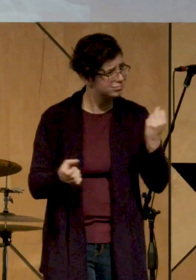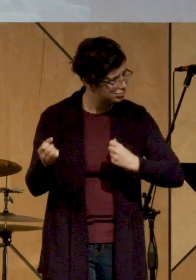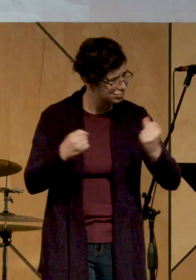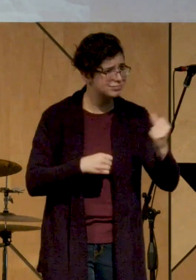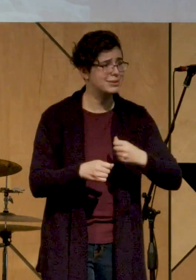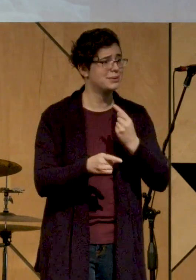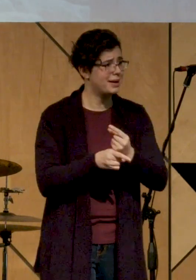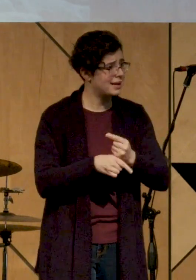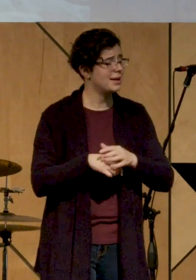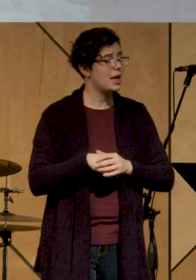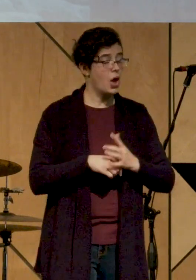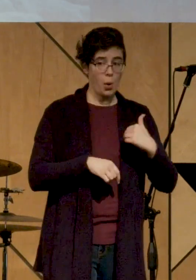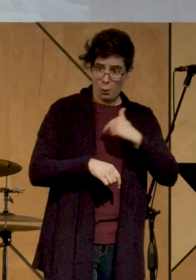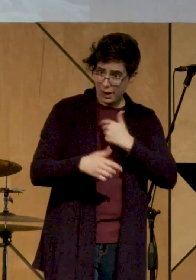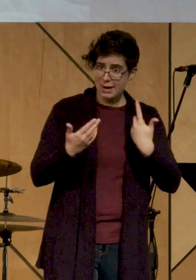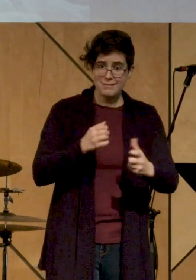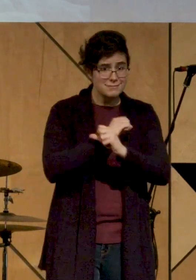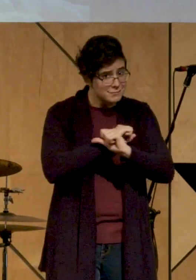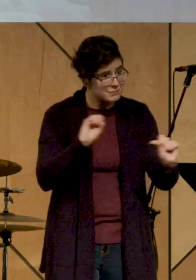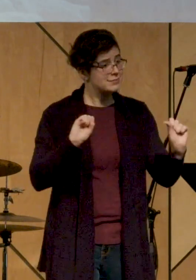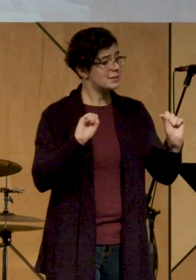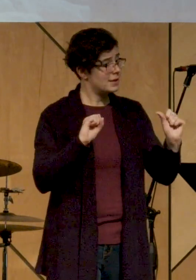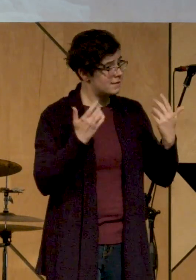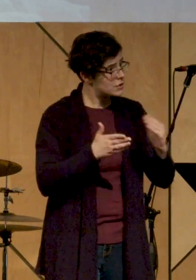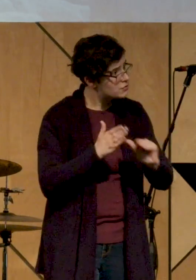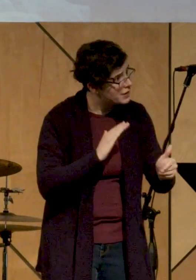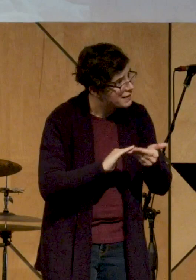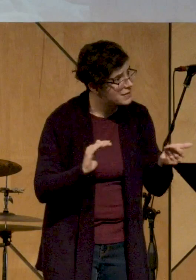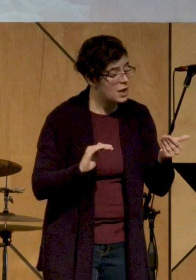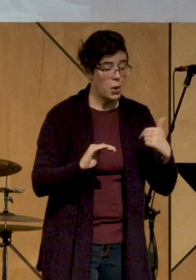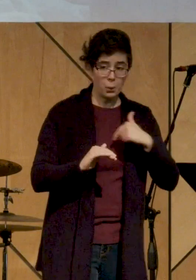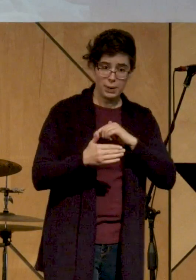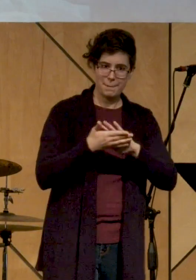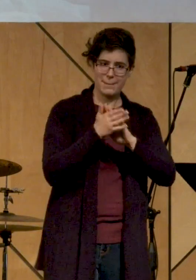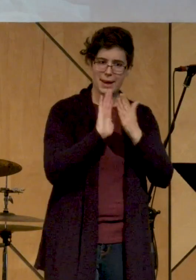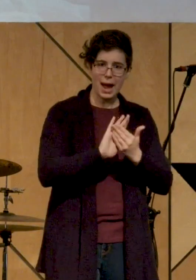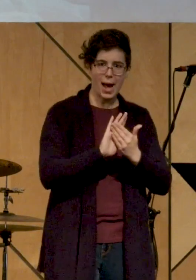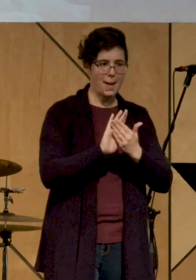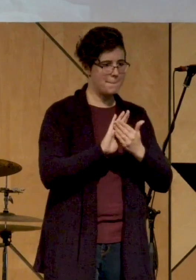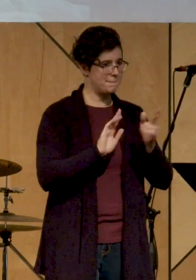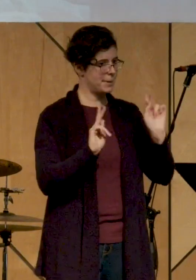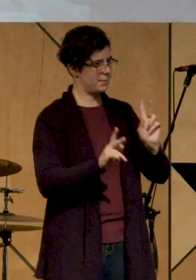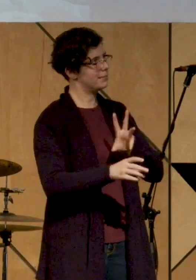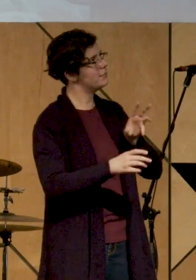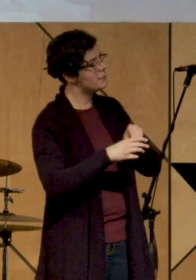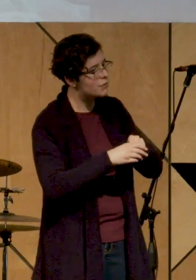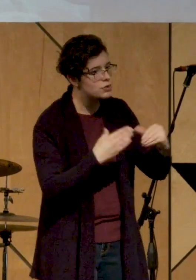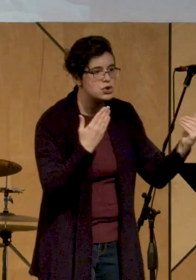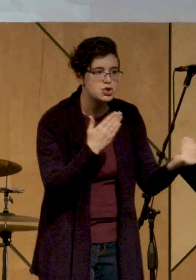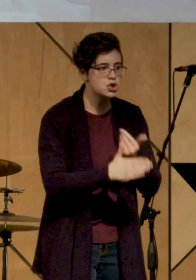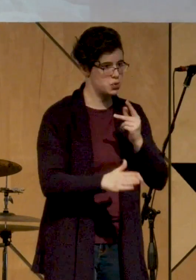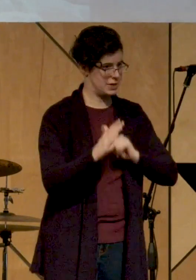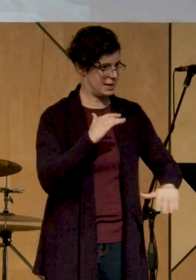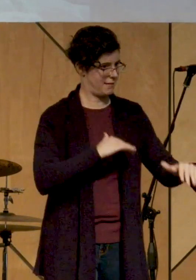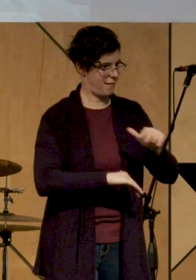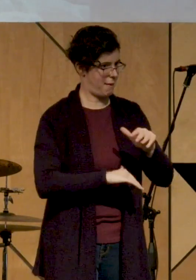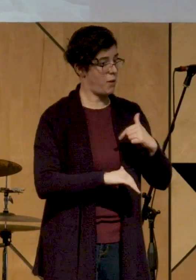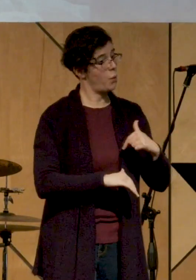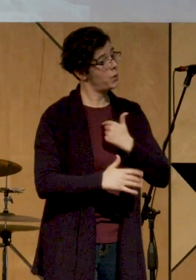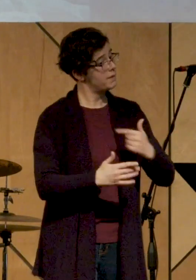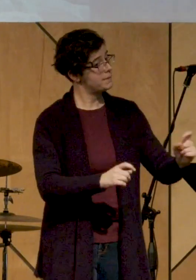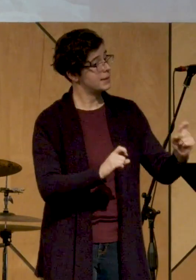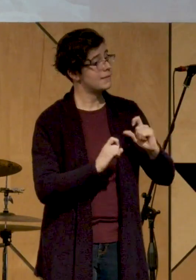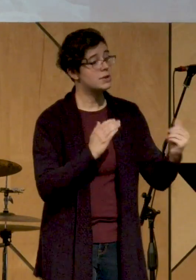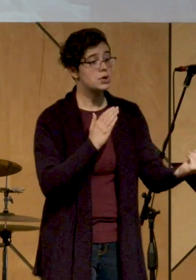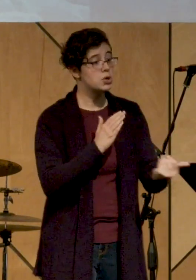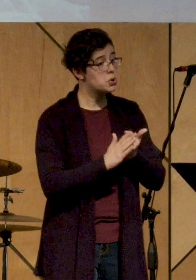delivered, transferred, redeemed, and forgiven. We've been made citizens of a new kingdom. We've been given